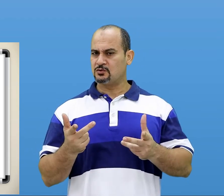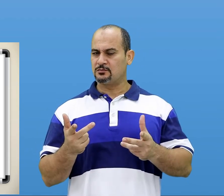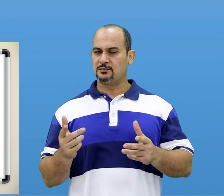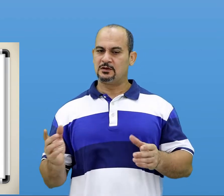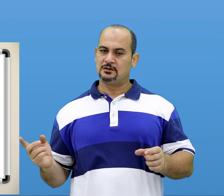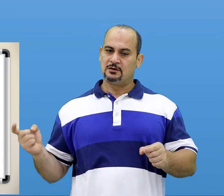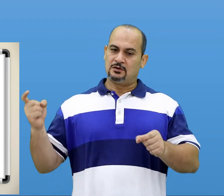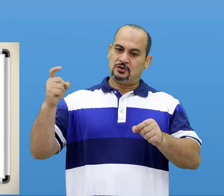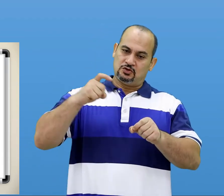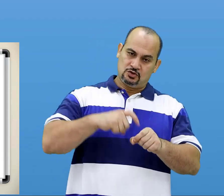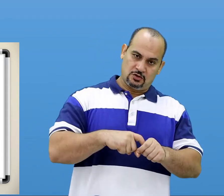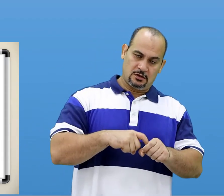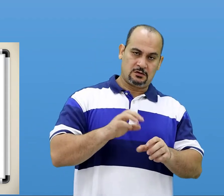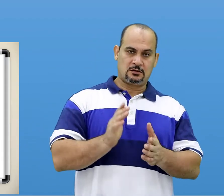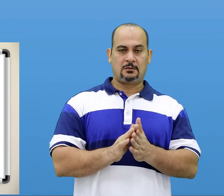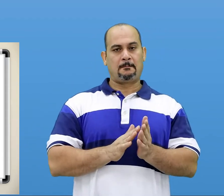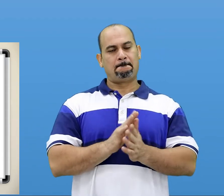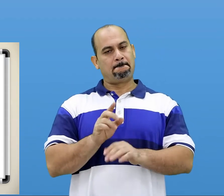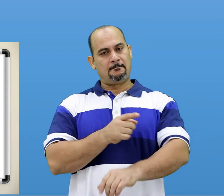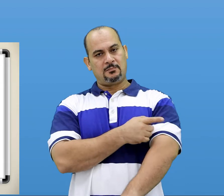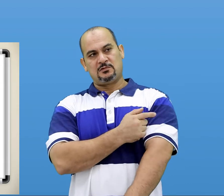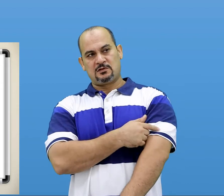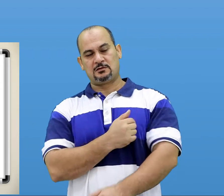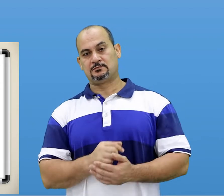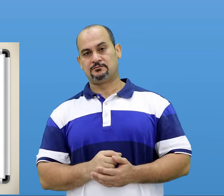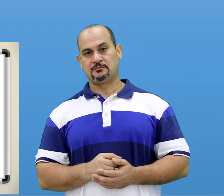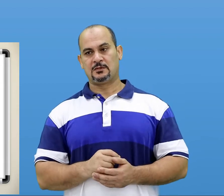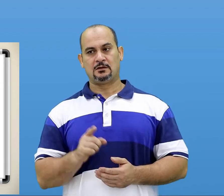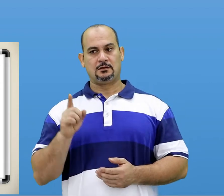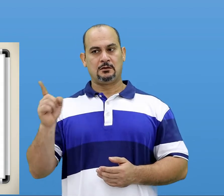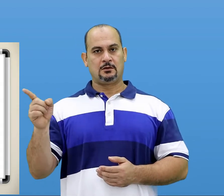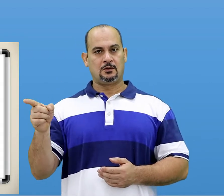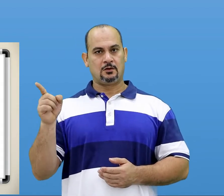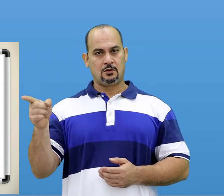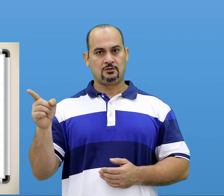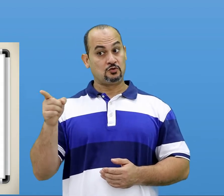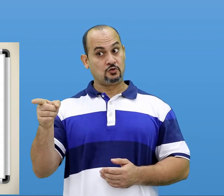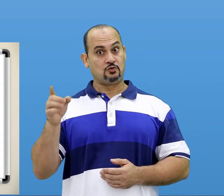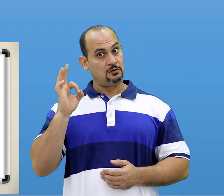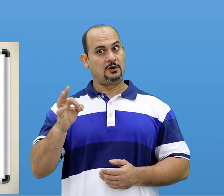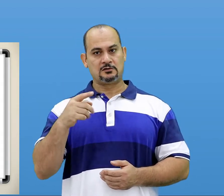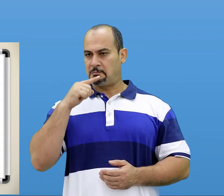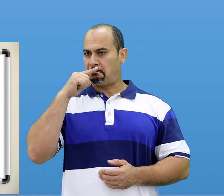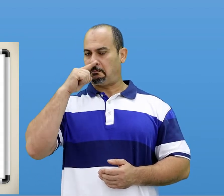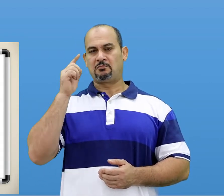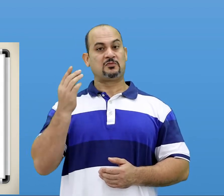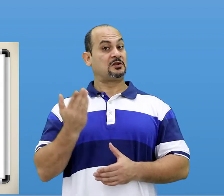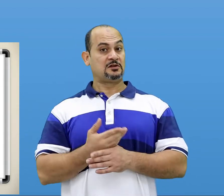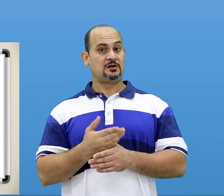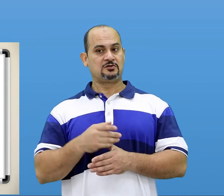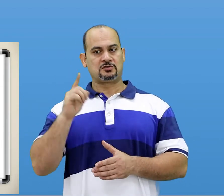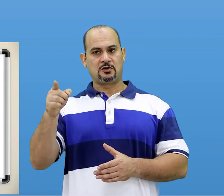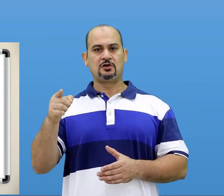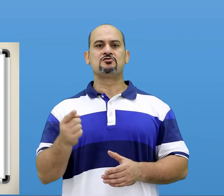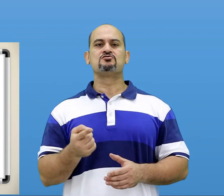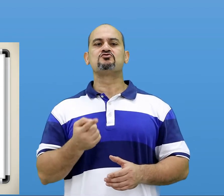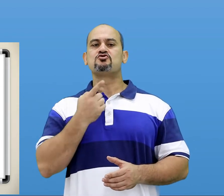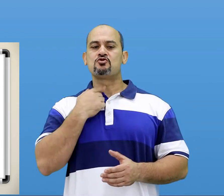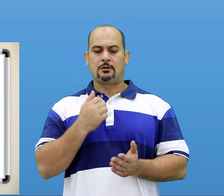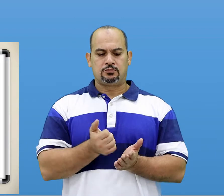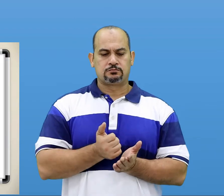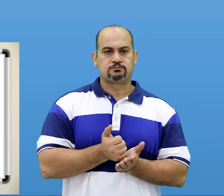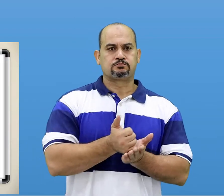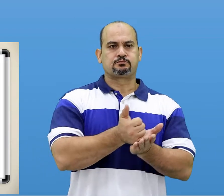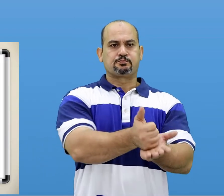to participate. Here's an example. You must be proud of yourself when you take part in a